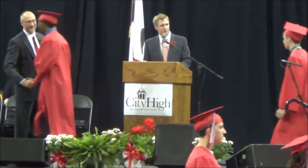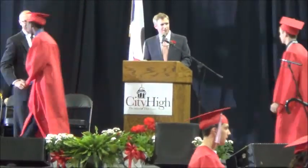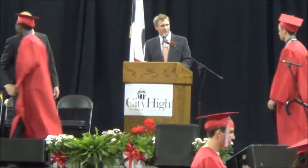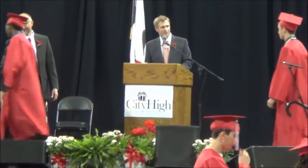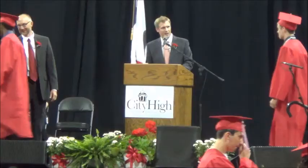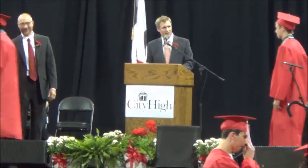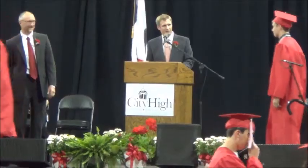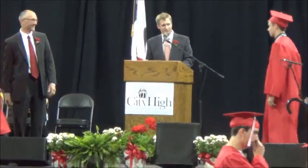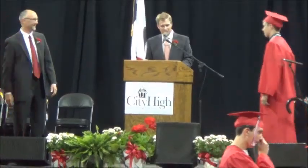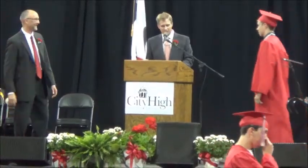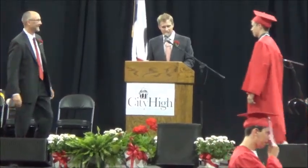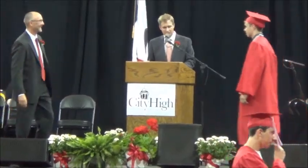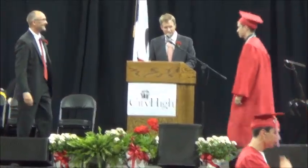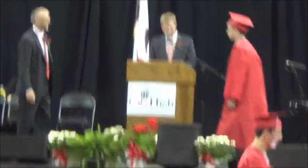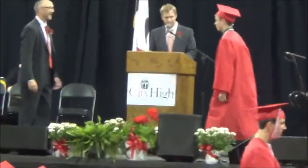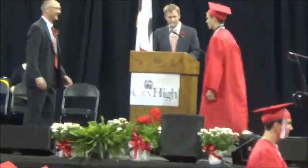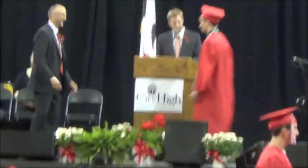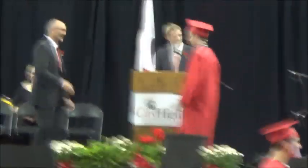Ethan Scott